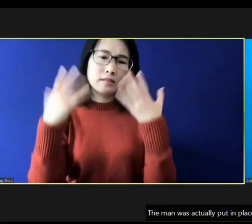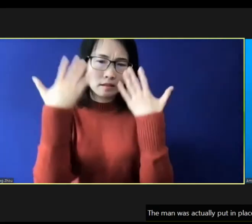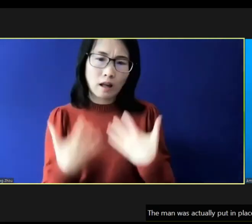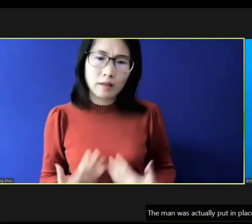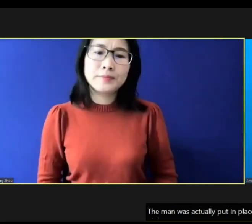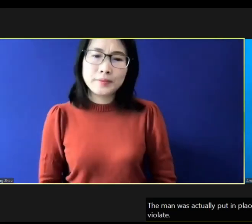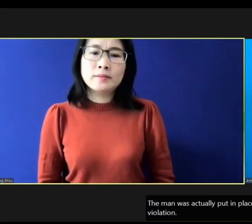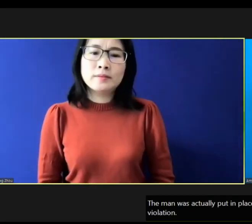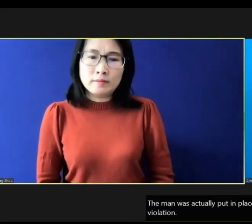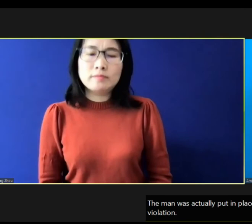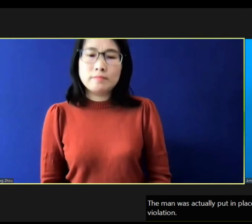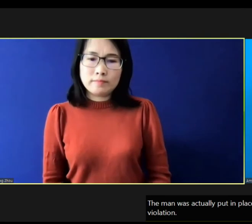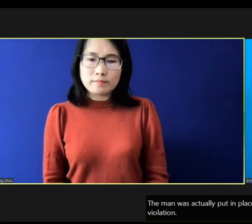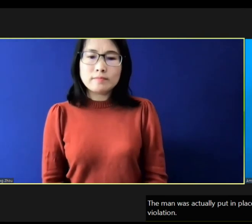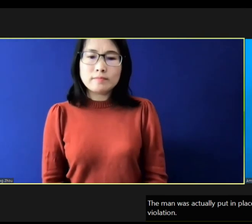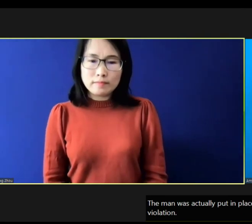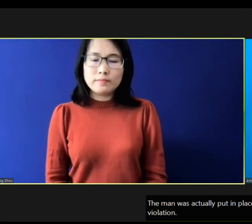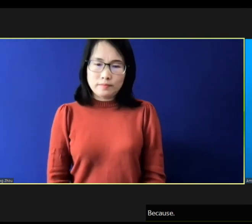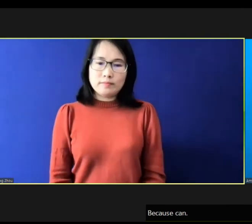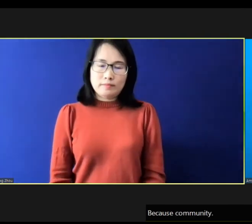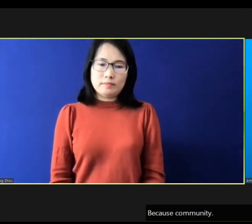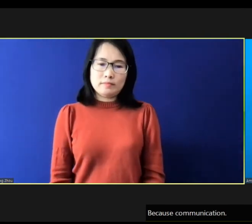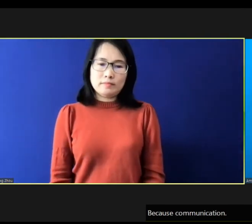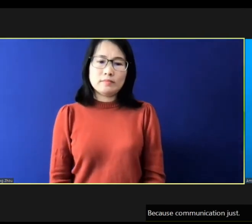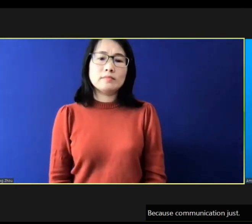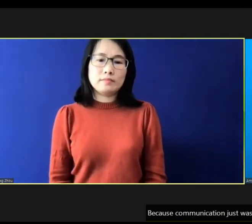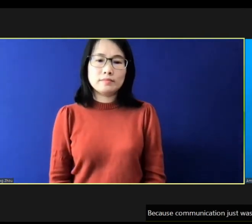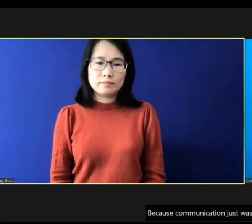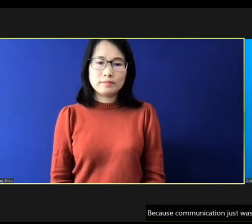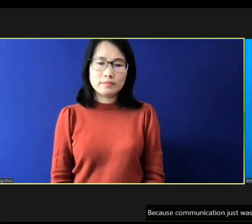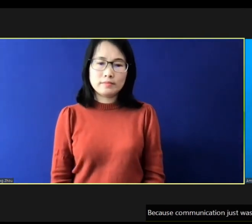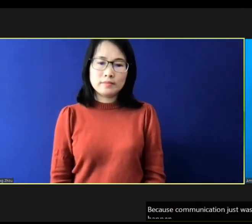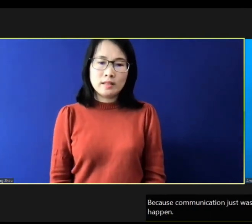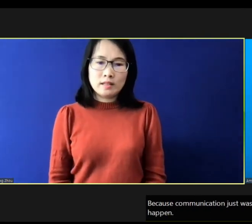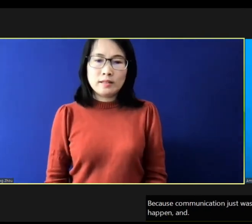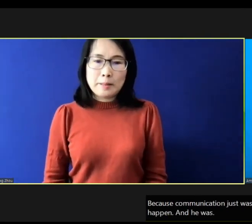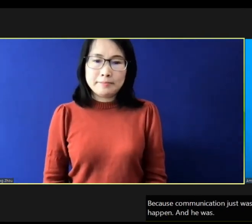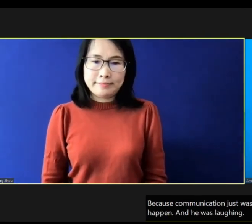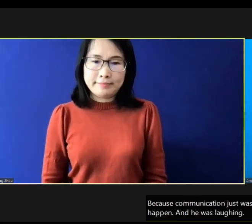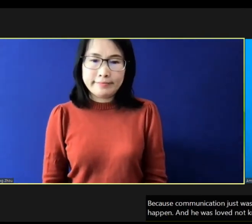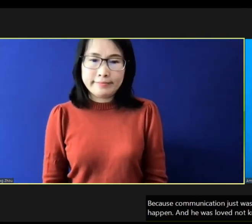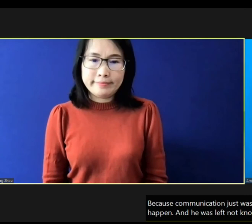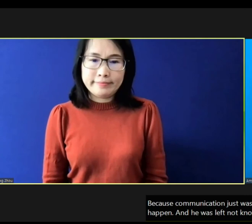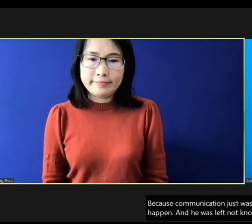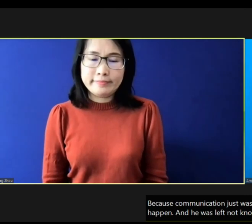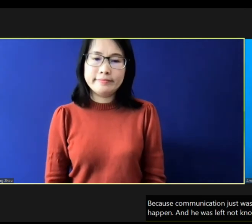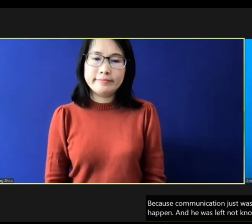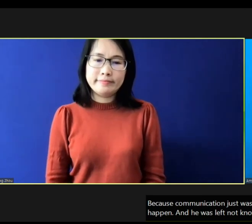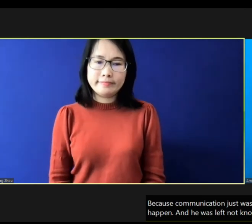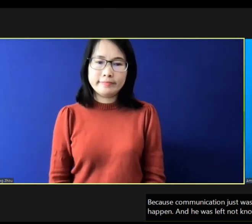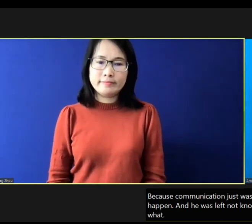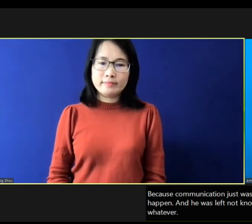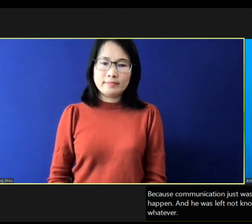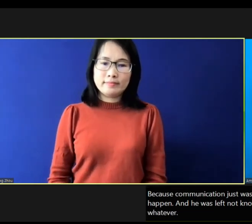minor violation. Because communication just wasn't there, it didn't happen. And he was left not knowing why he was in jail